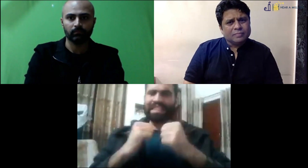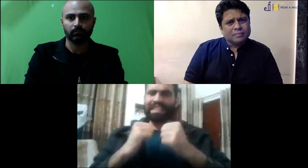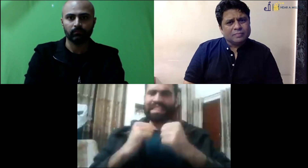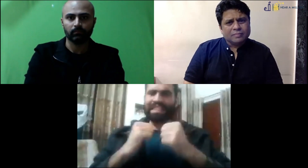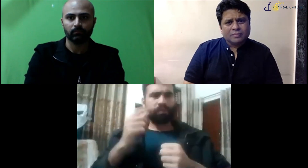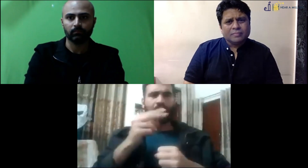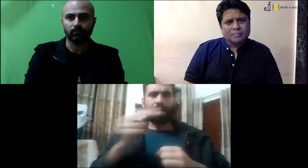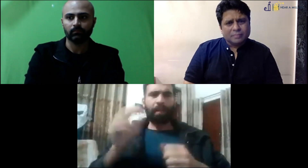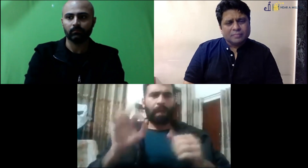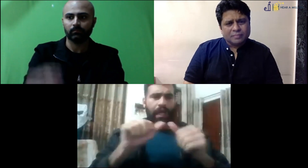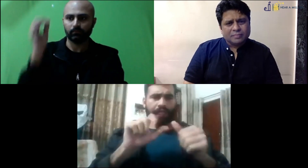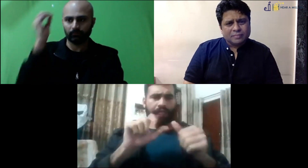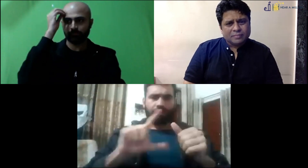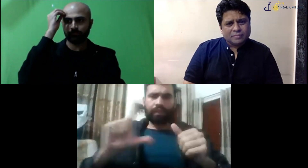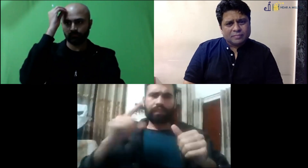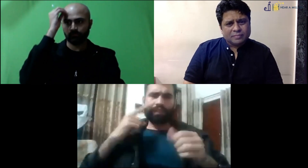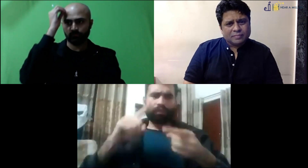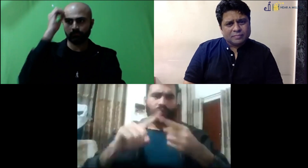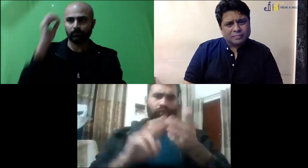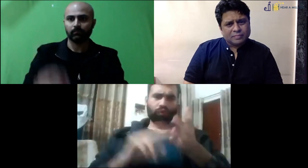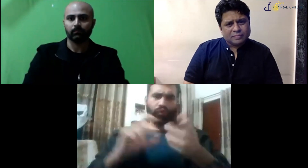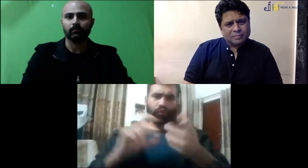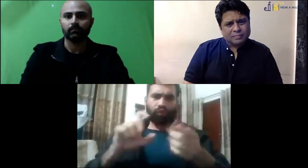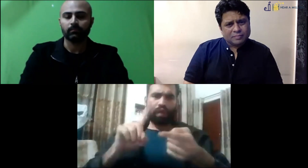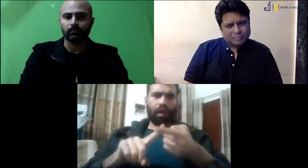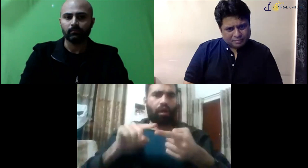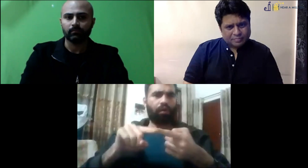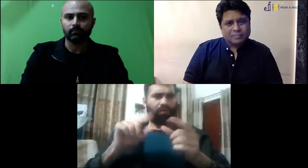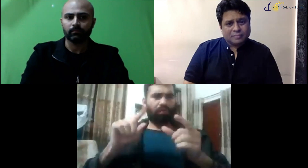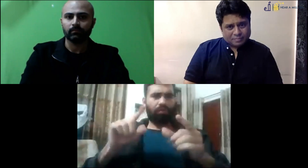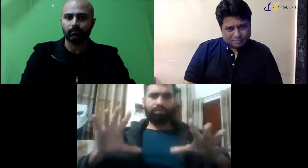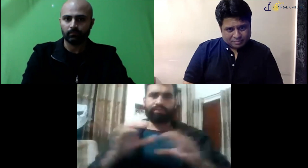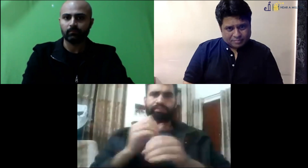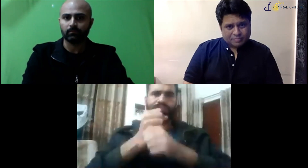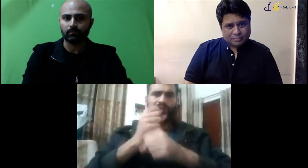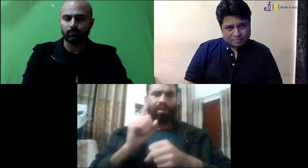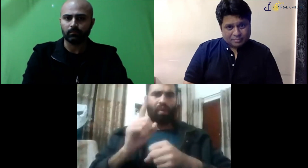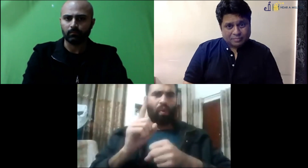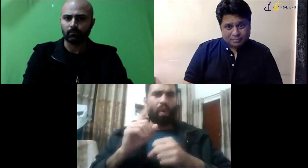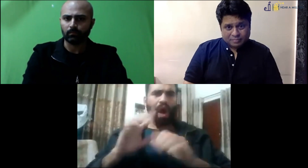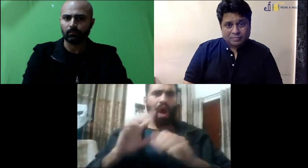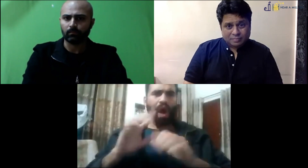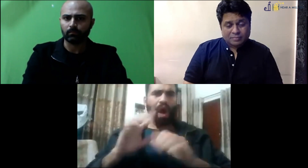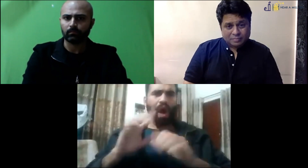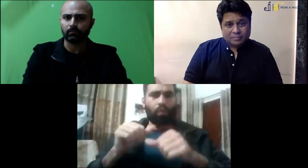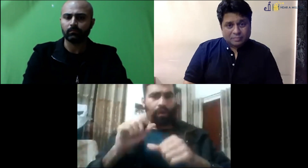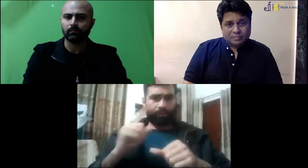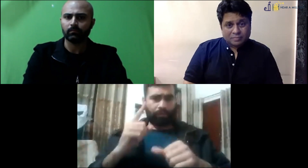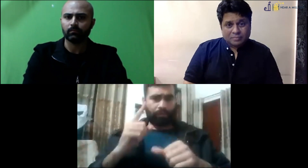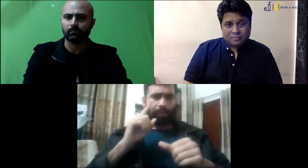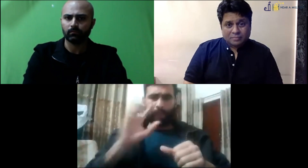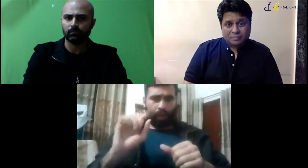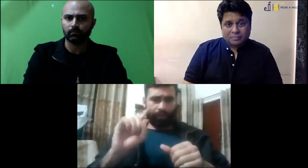we can collaborate. It's like difficult for them, right? Like we talk about the